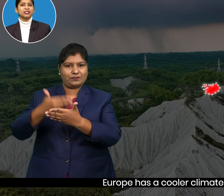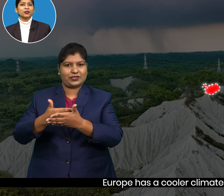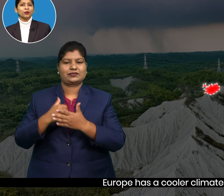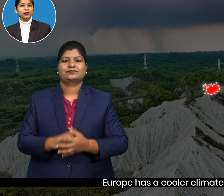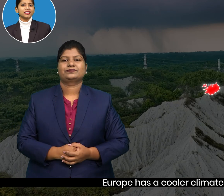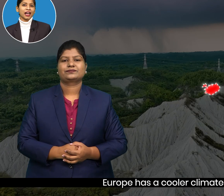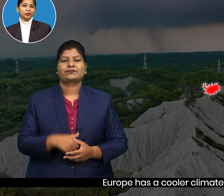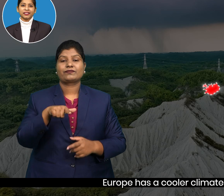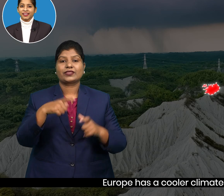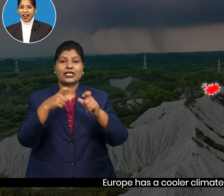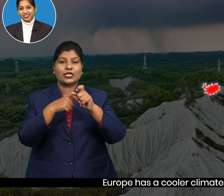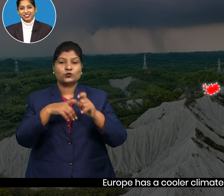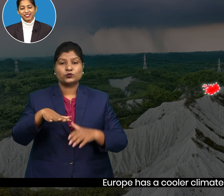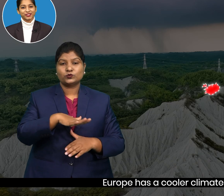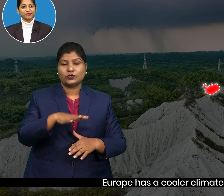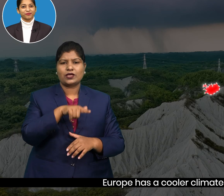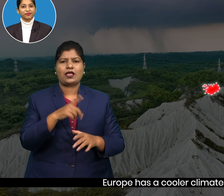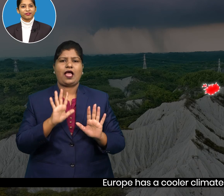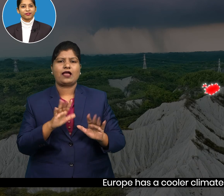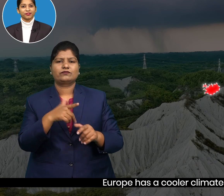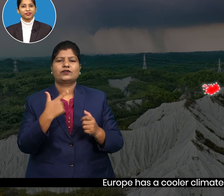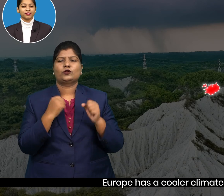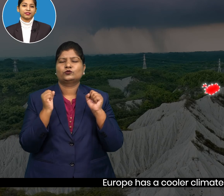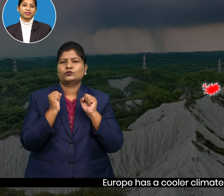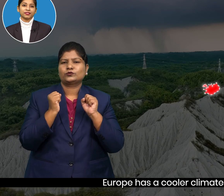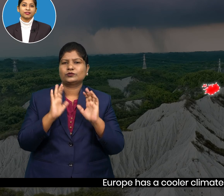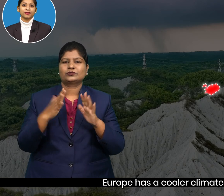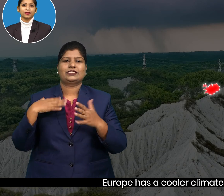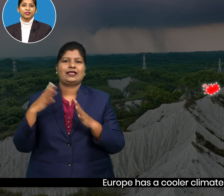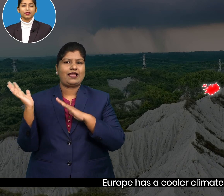Europe has a cooler climate than ours.